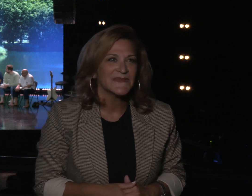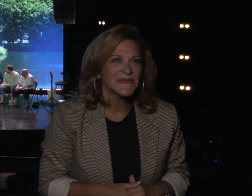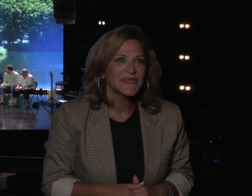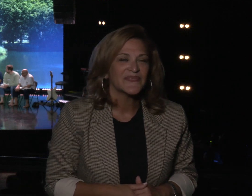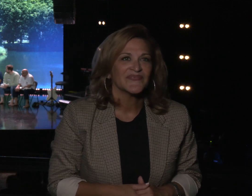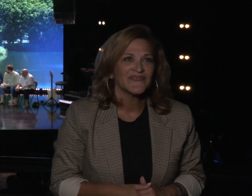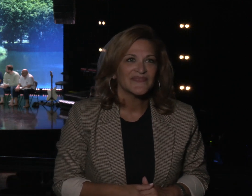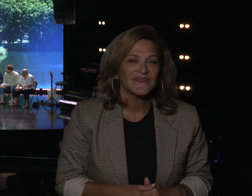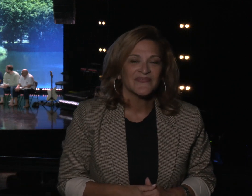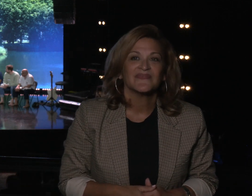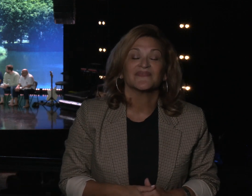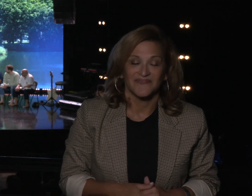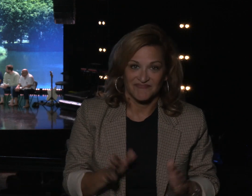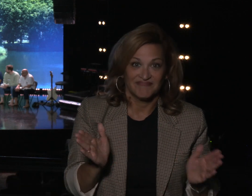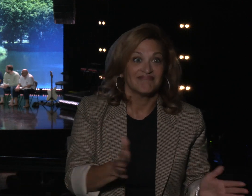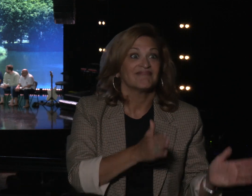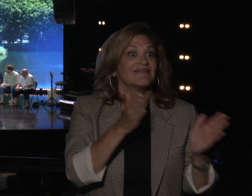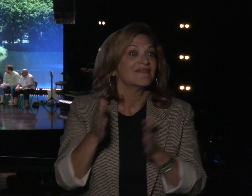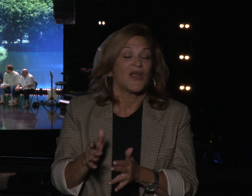Come to Bartholomew.